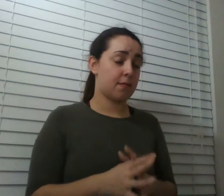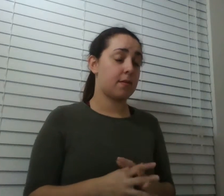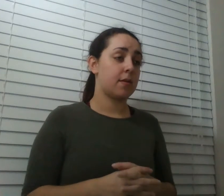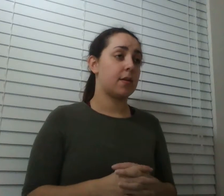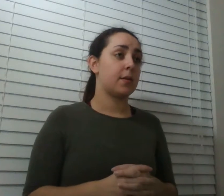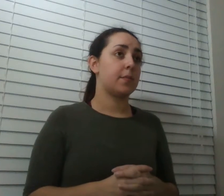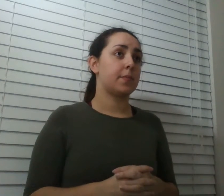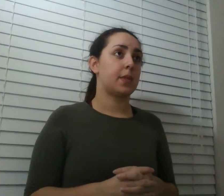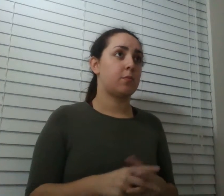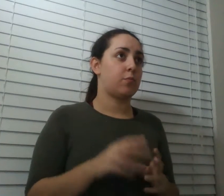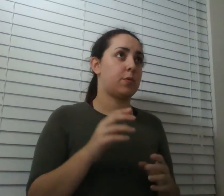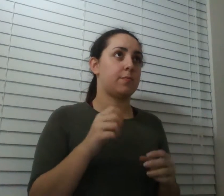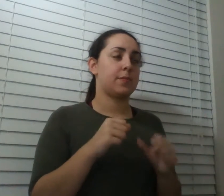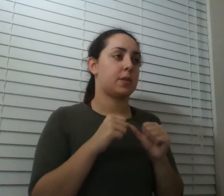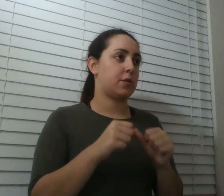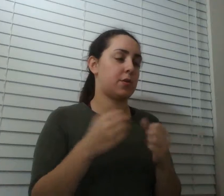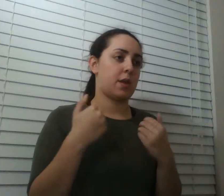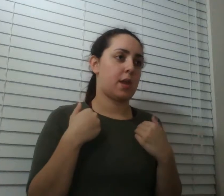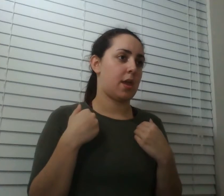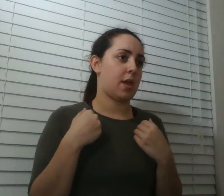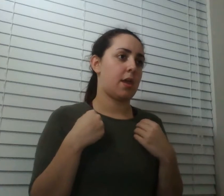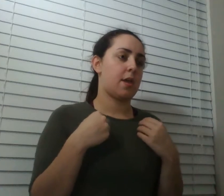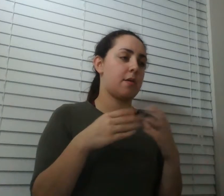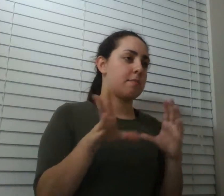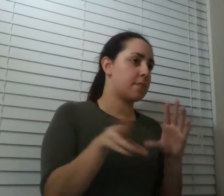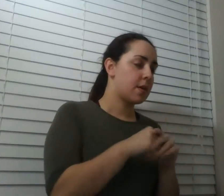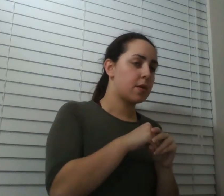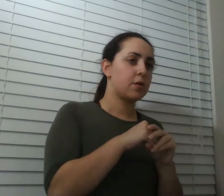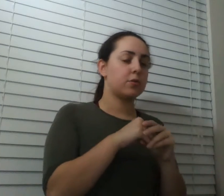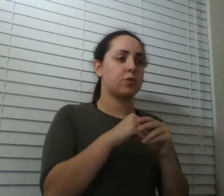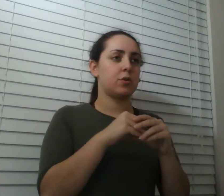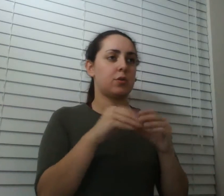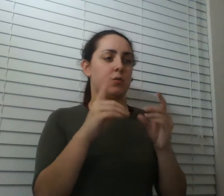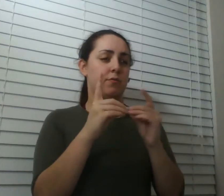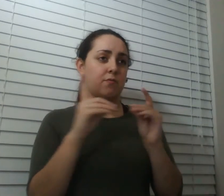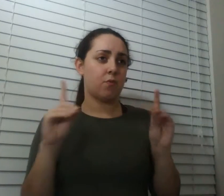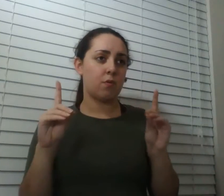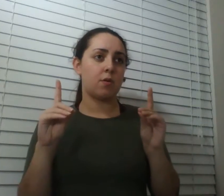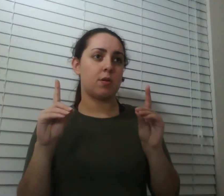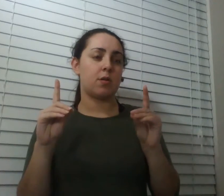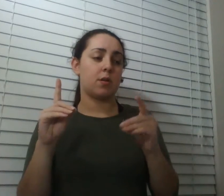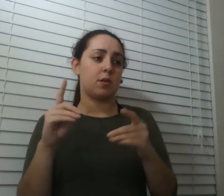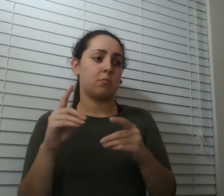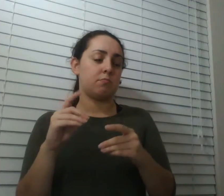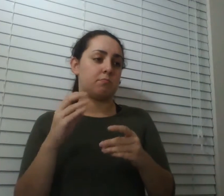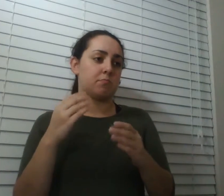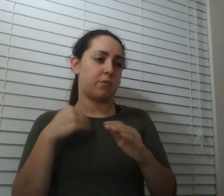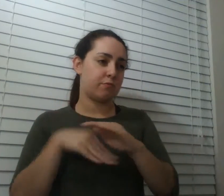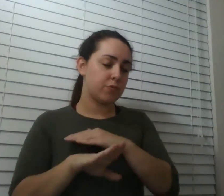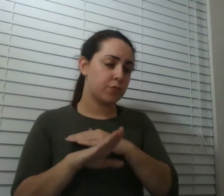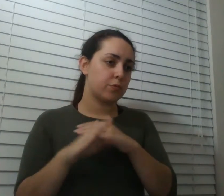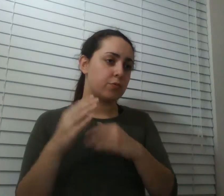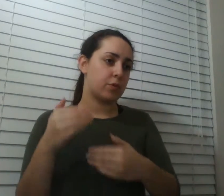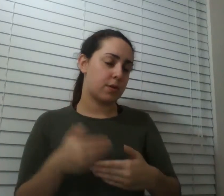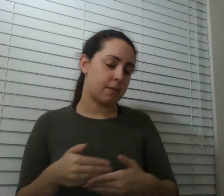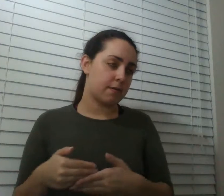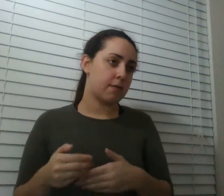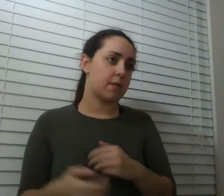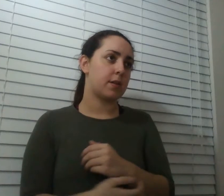marriages and divorces and children buy property and maybe die a natural death a long time